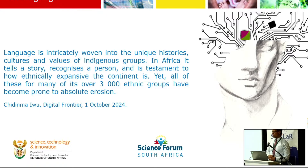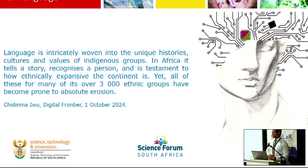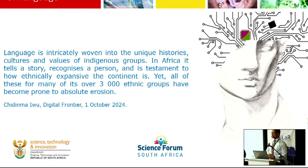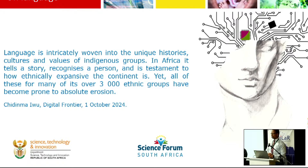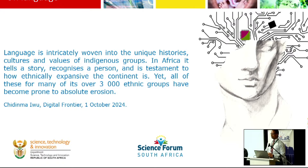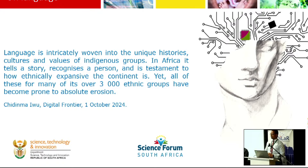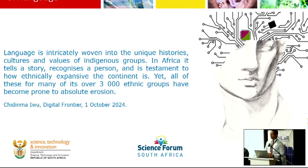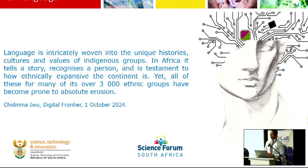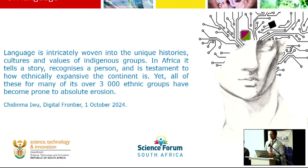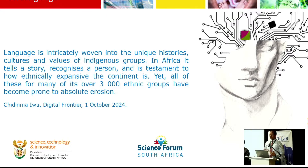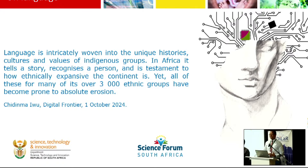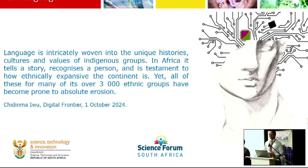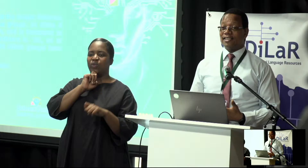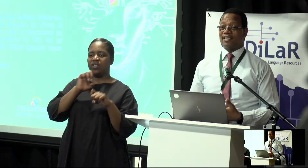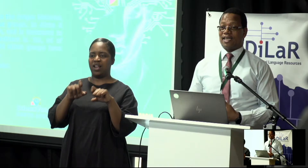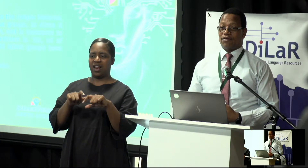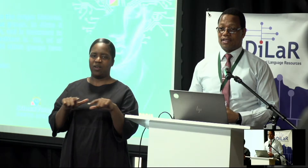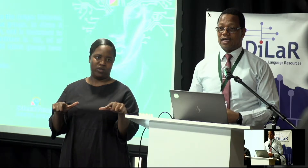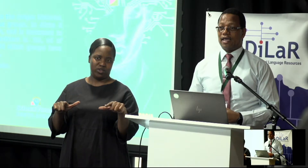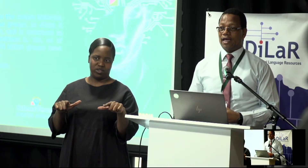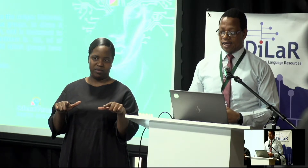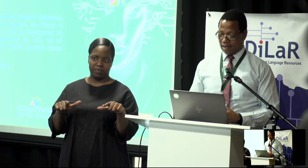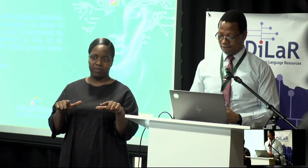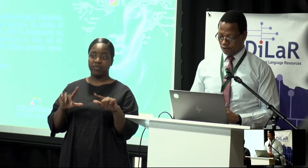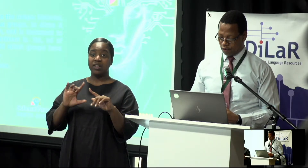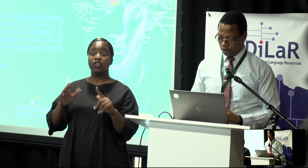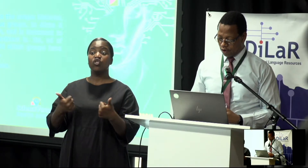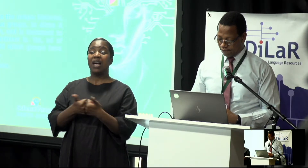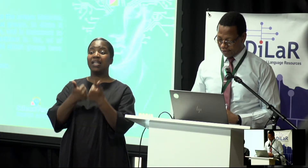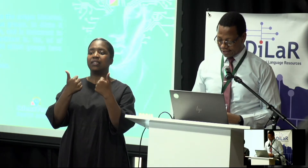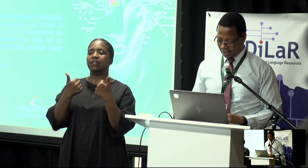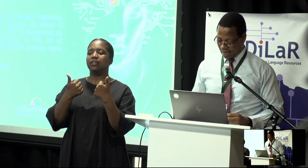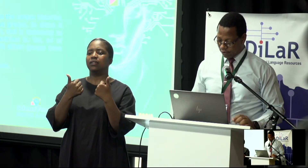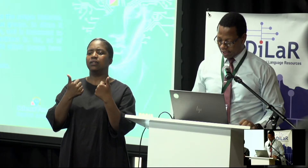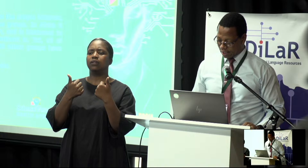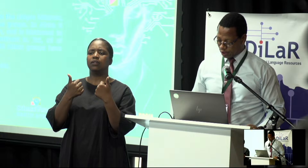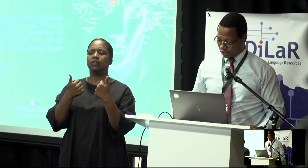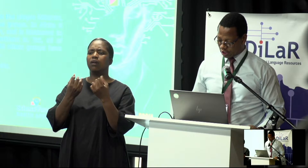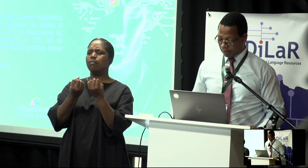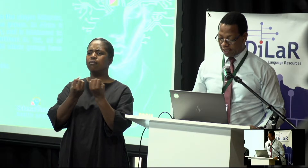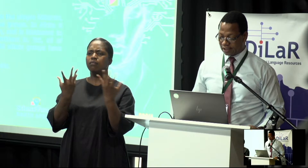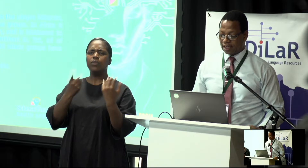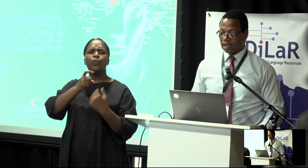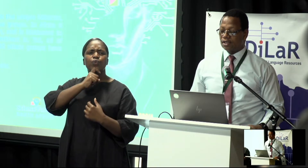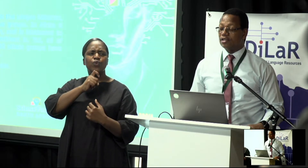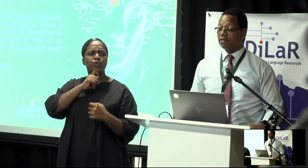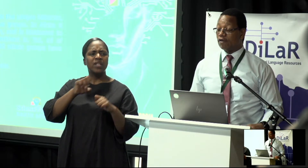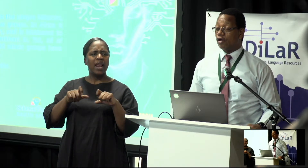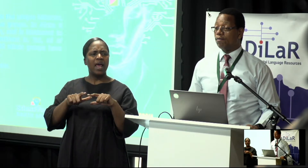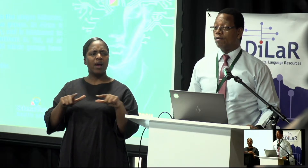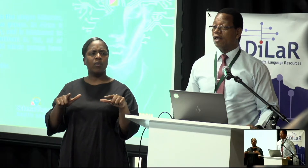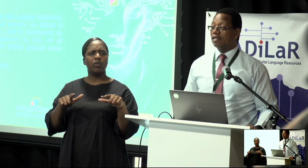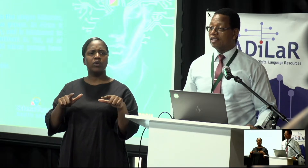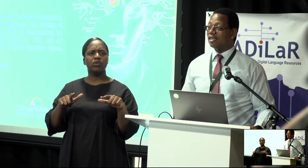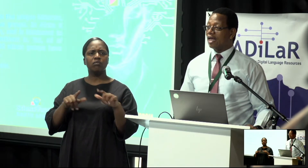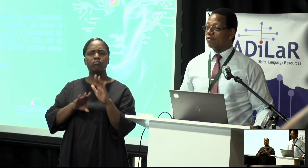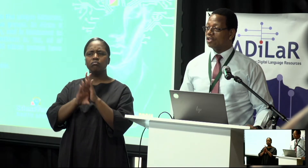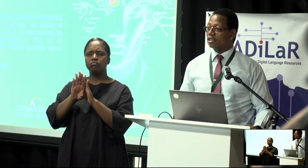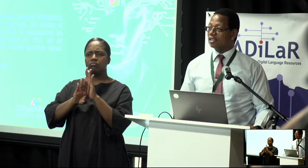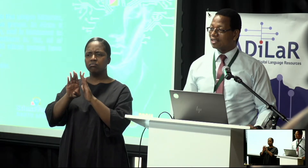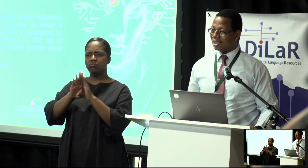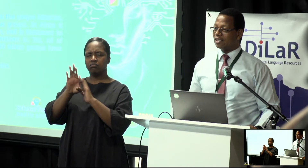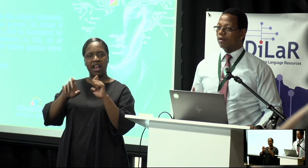absolute erosion. So the challenges out there for all of us that are working in this space to develop